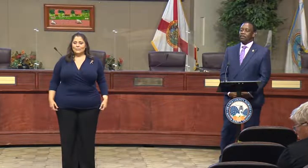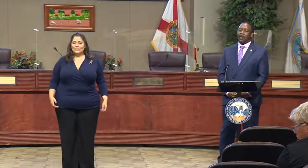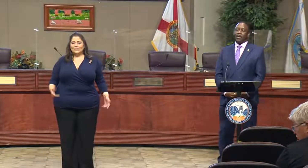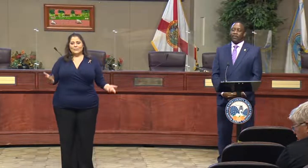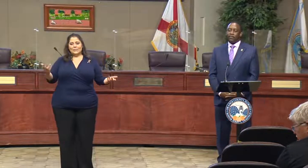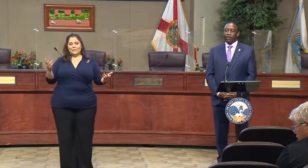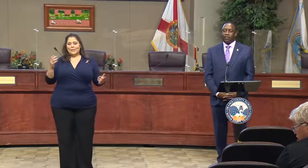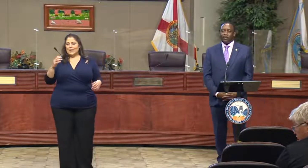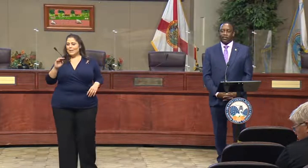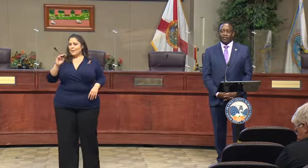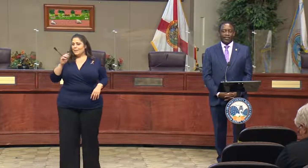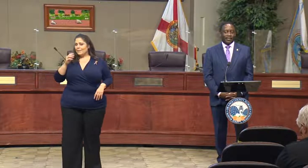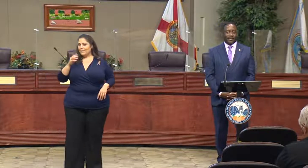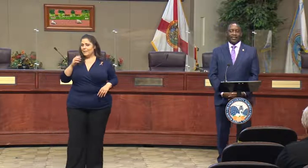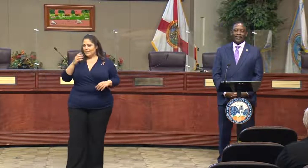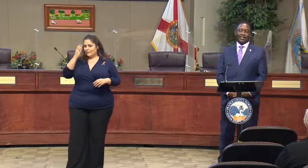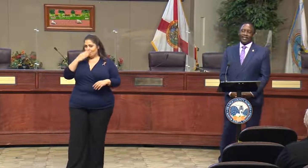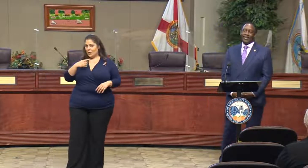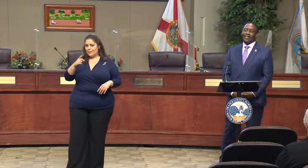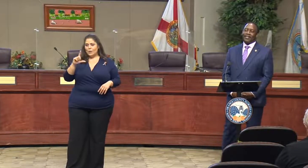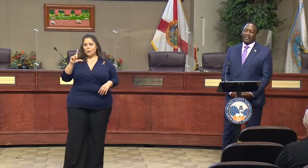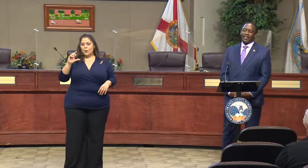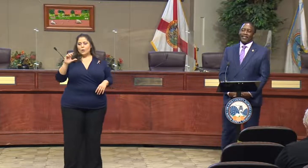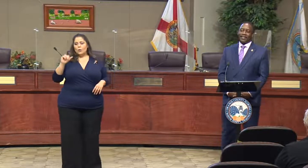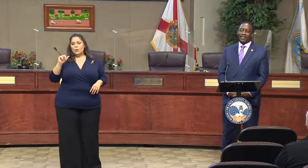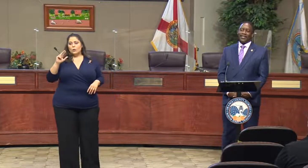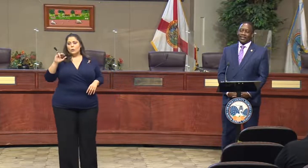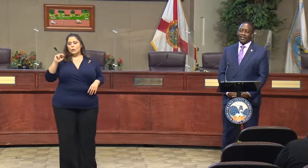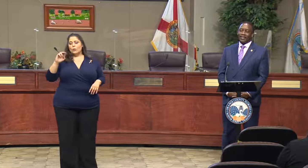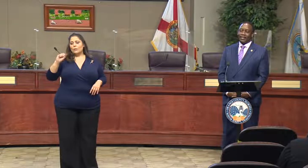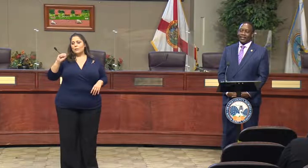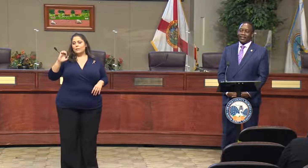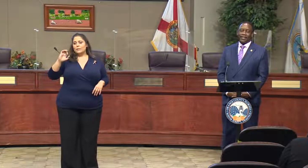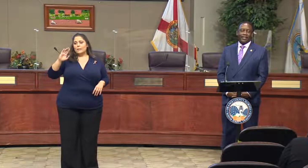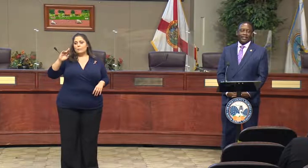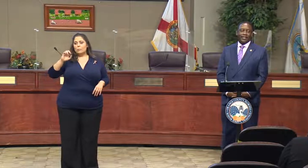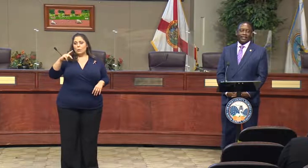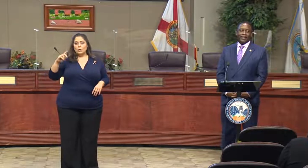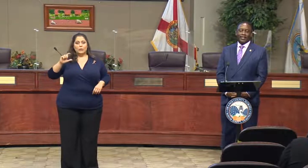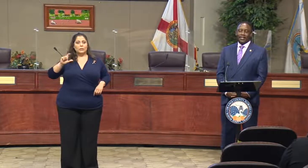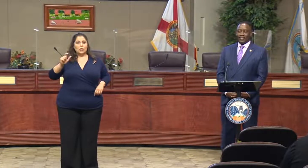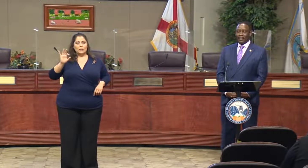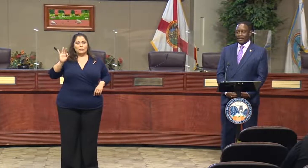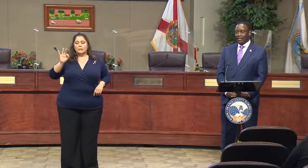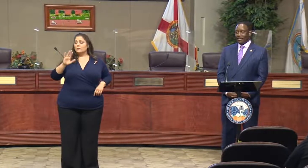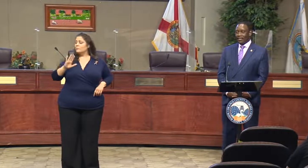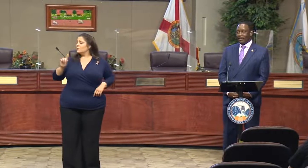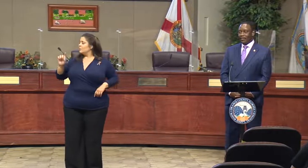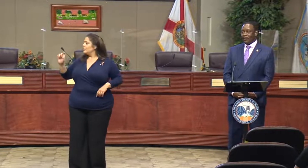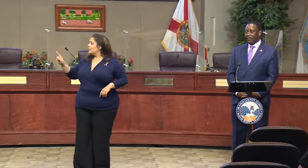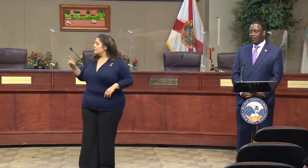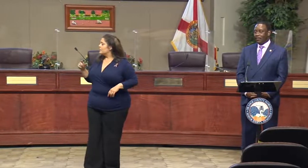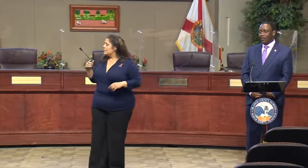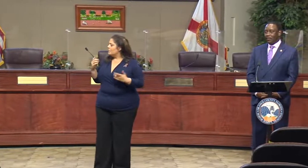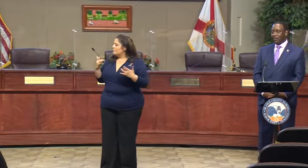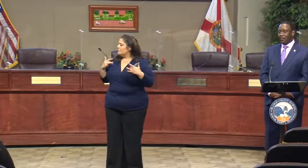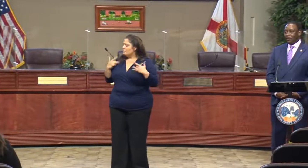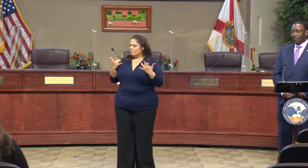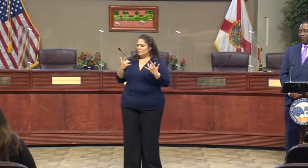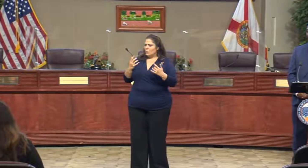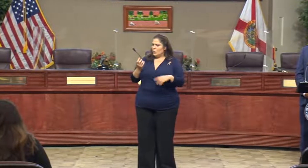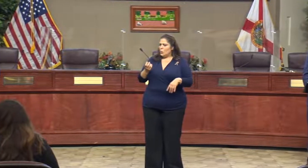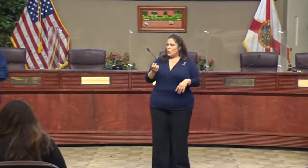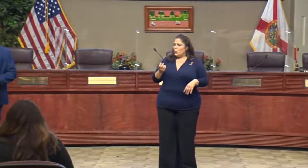There's a mic in the front. Lauren Seabrook, Channel 9. My question's for Dr. Pino. What can you tell us, Dr. Pino, about these